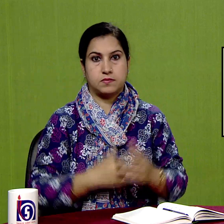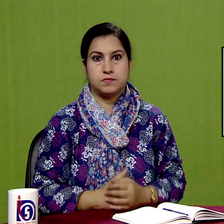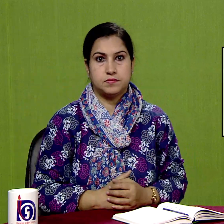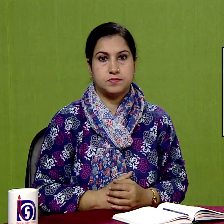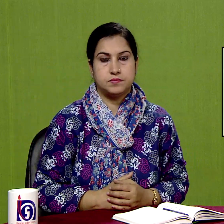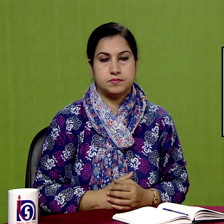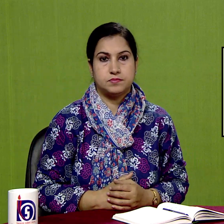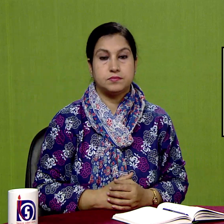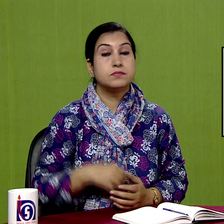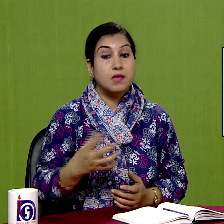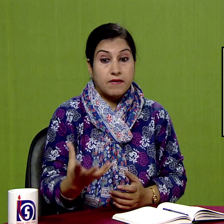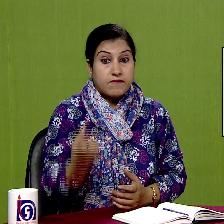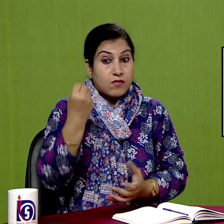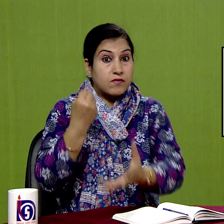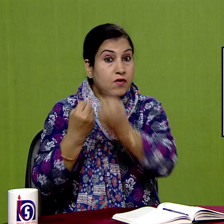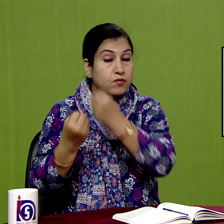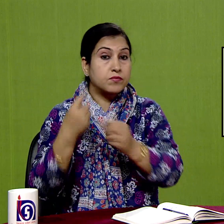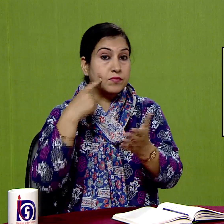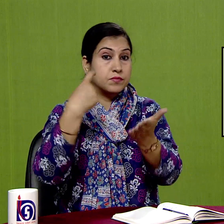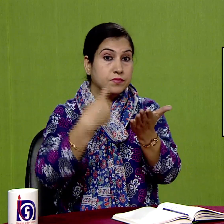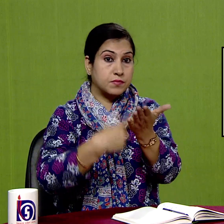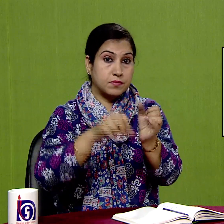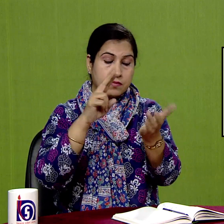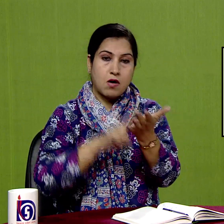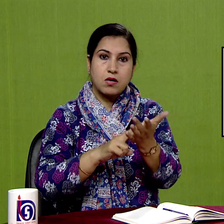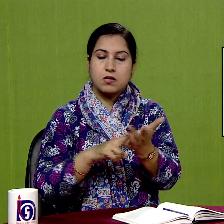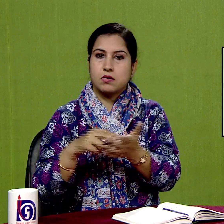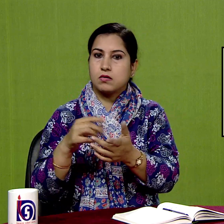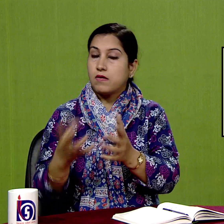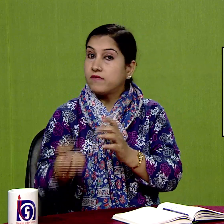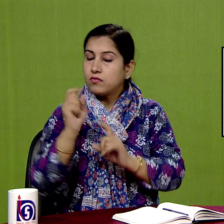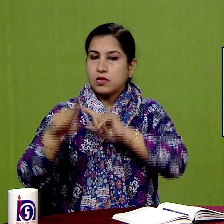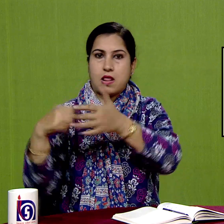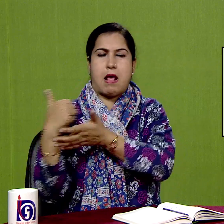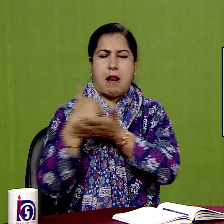The discovery of iron was very helpful to humans.